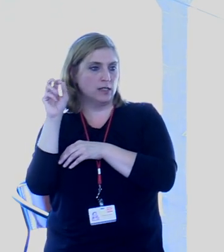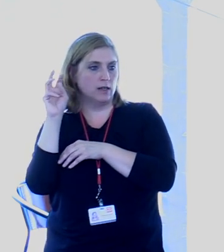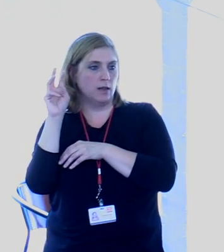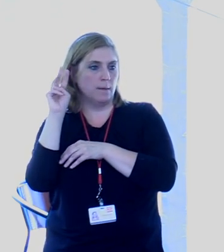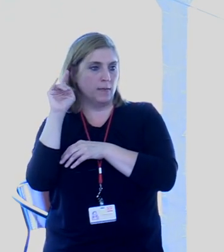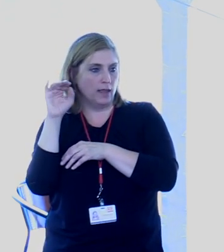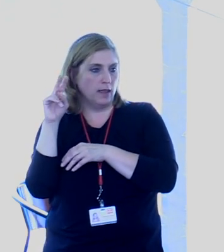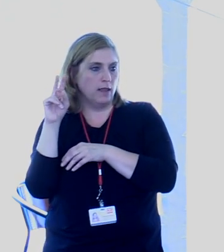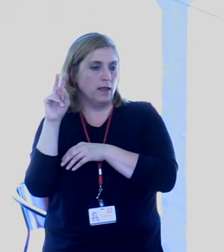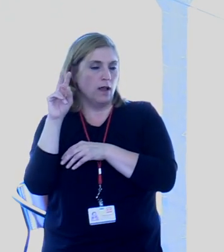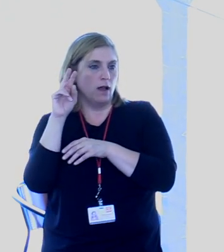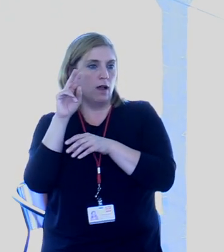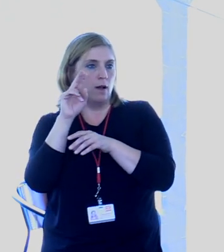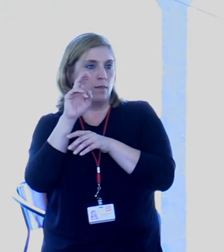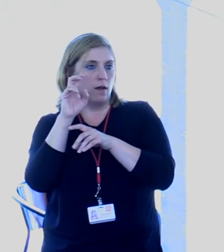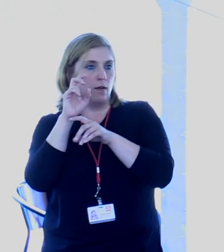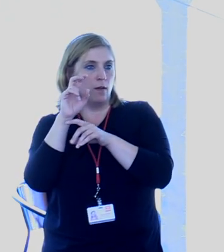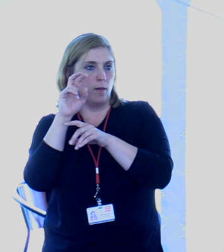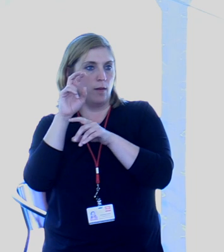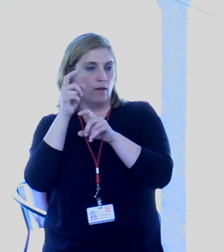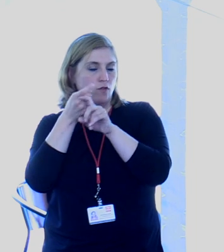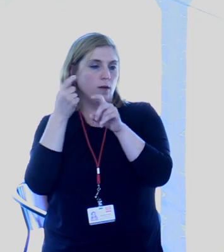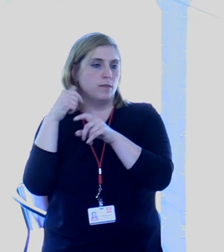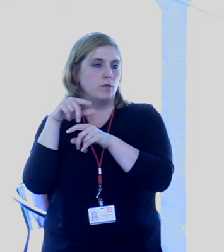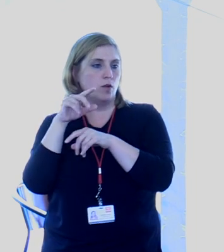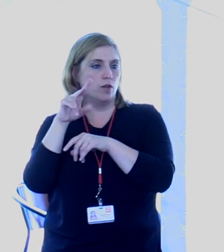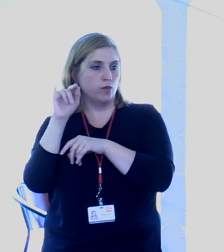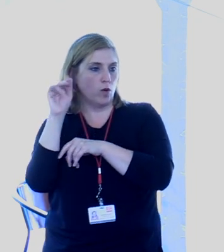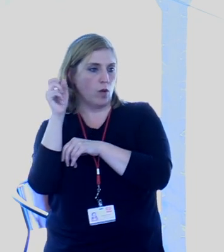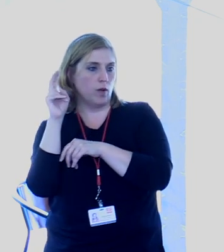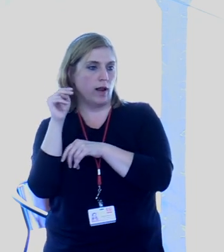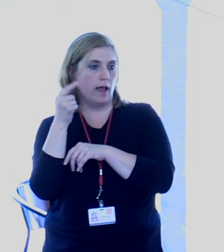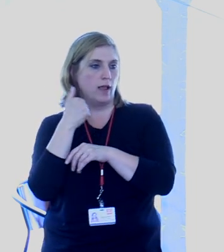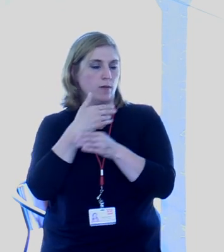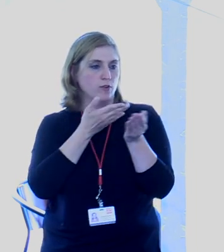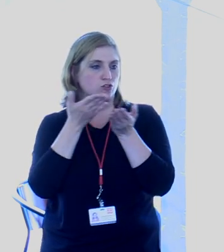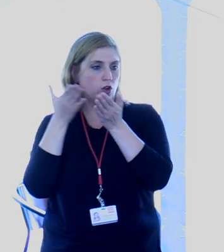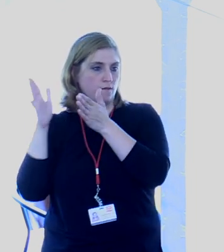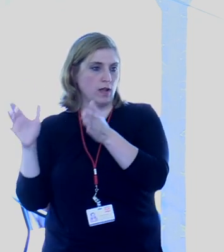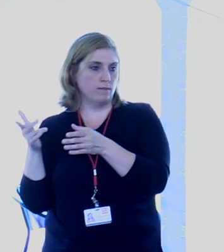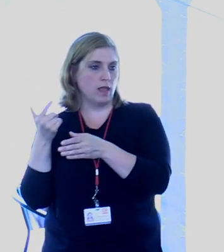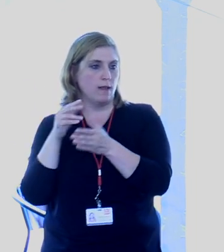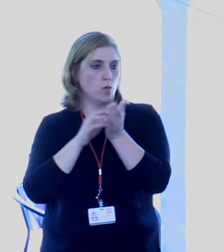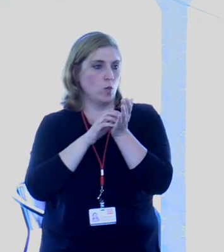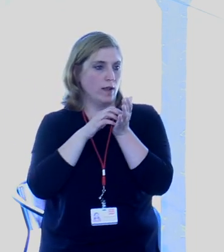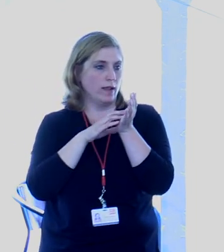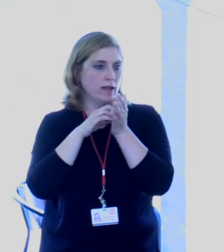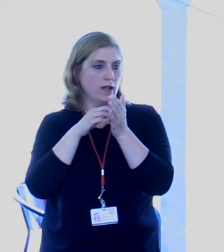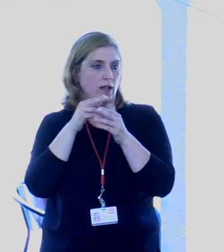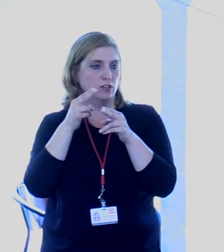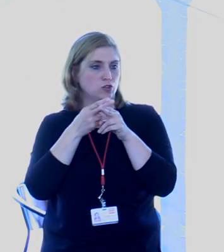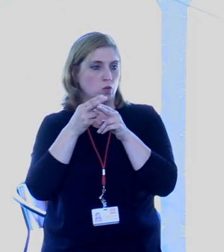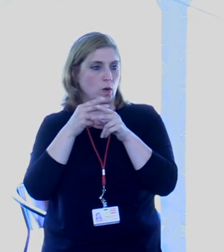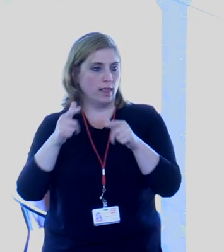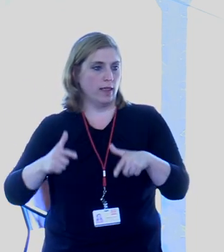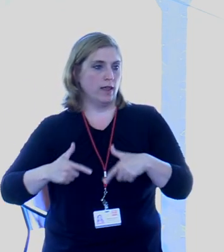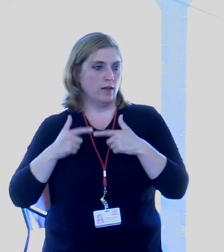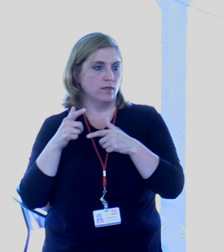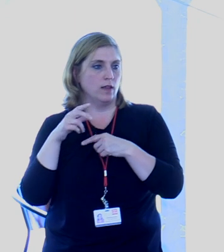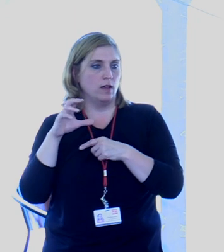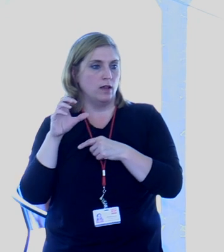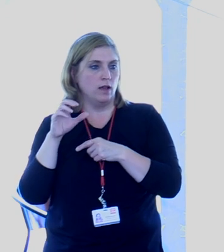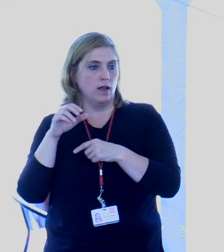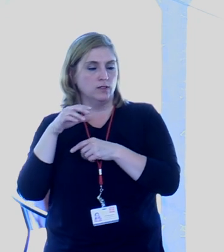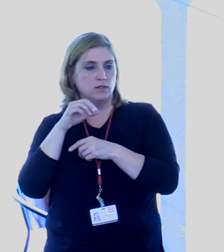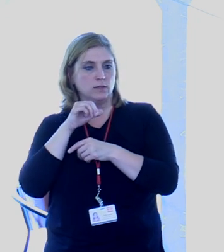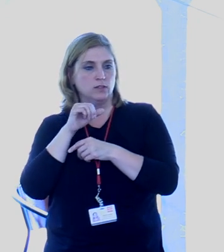children. For I am your servant, the son of your handmaid, a man weak and short-lived and lacking in comprehension of judgment